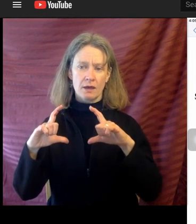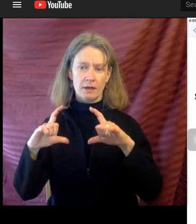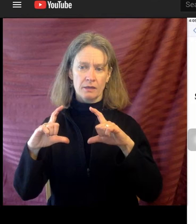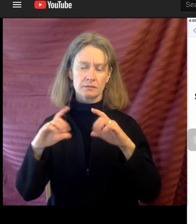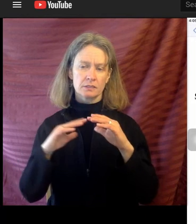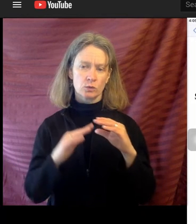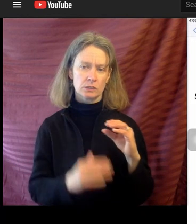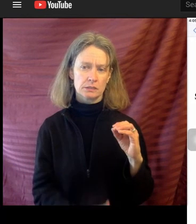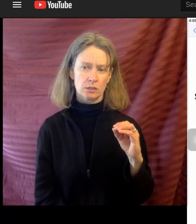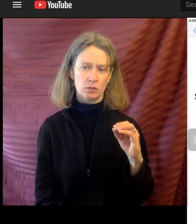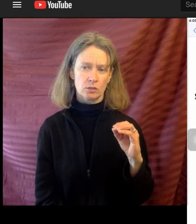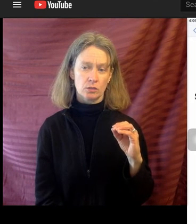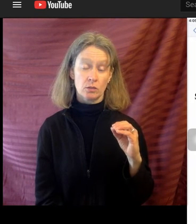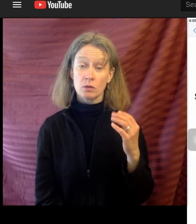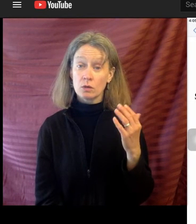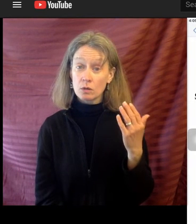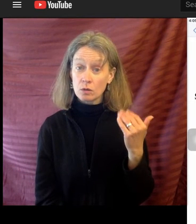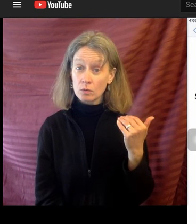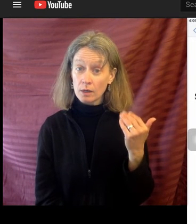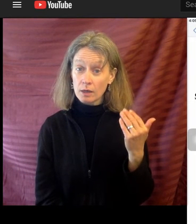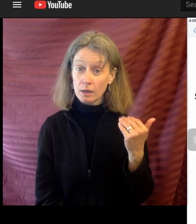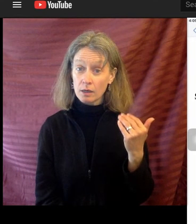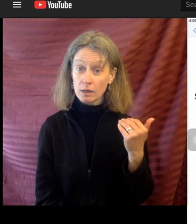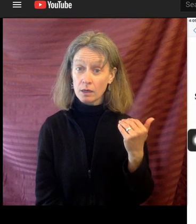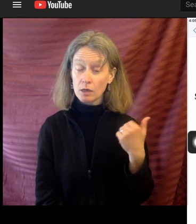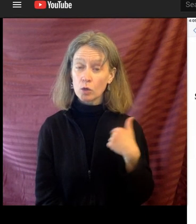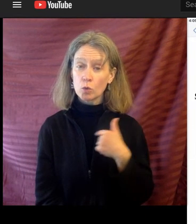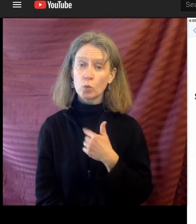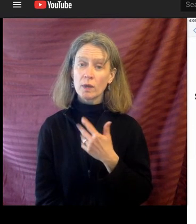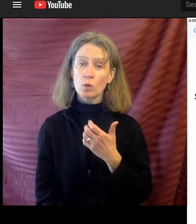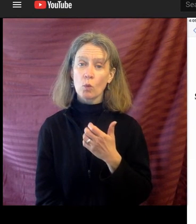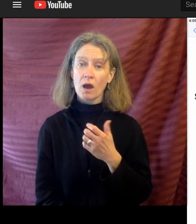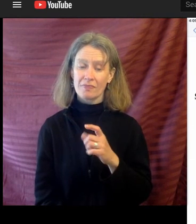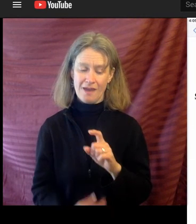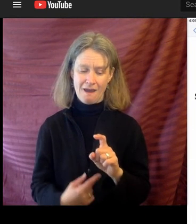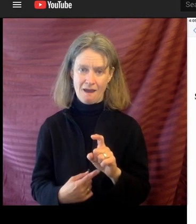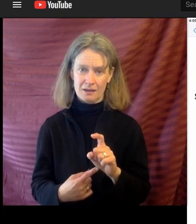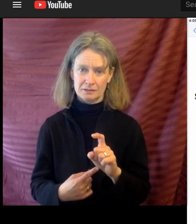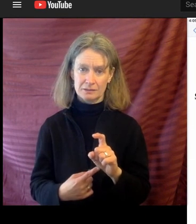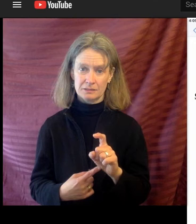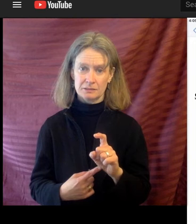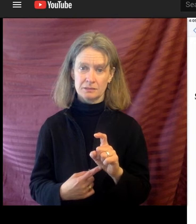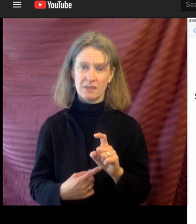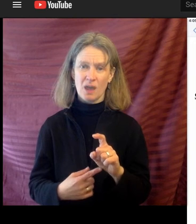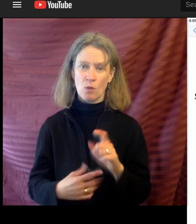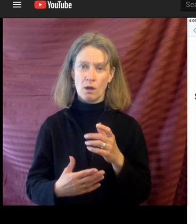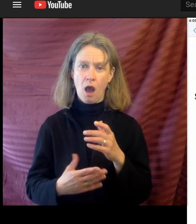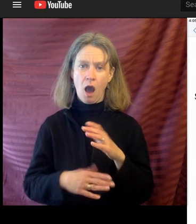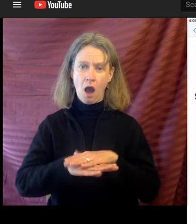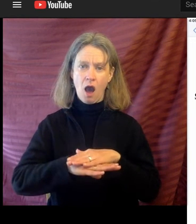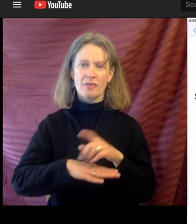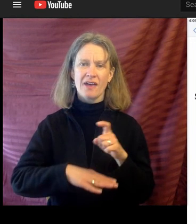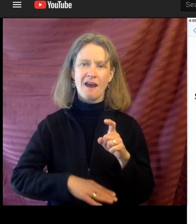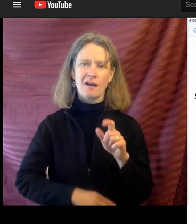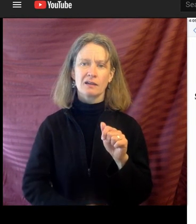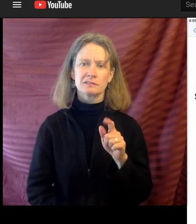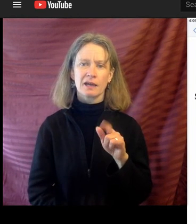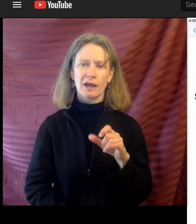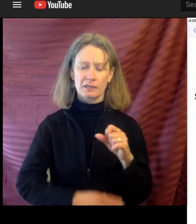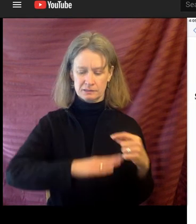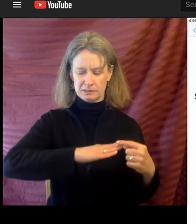And we do this because we want the x's that are on the x-axis. So instead of f of x, I'm